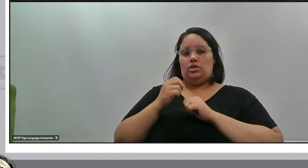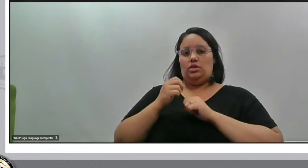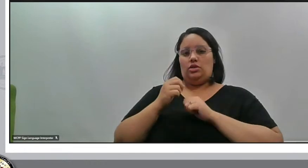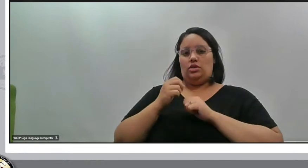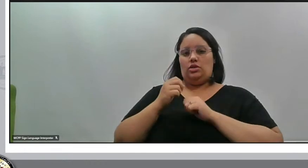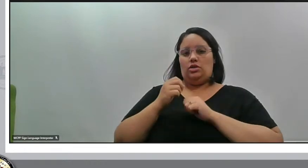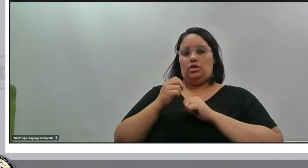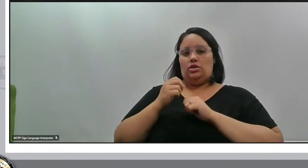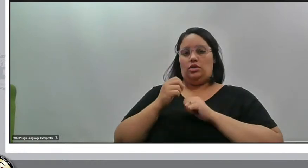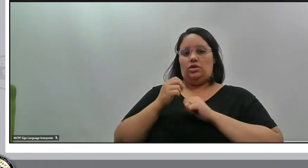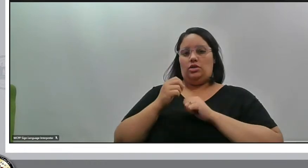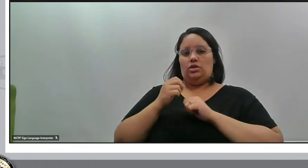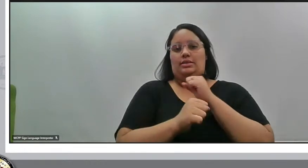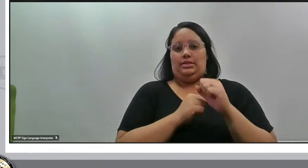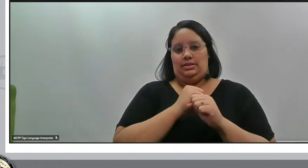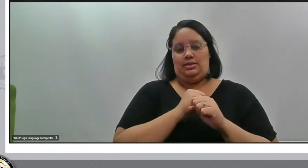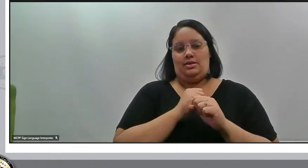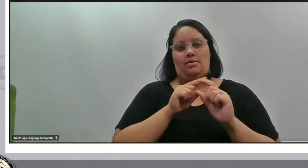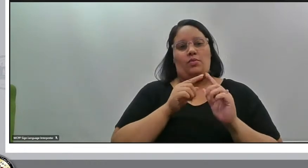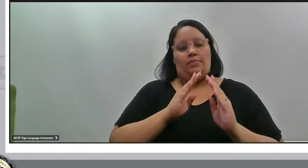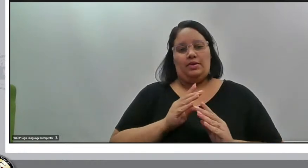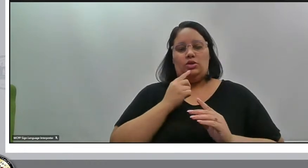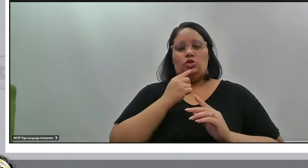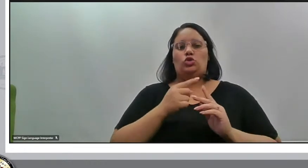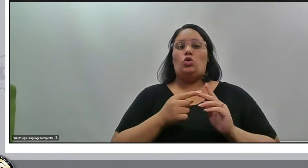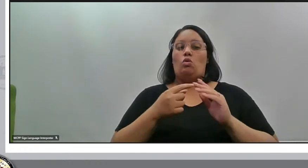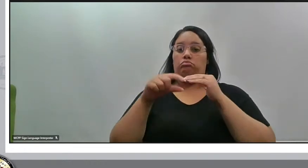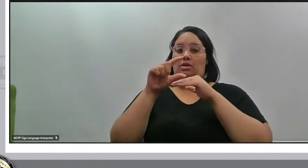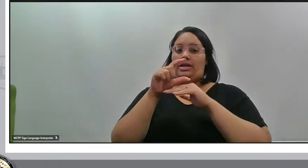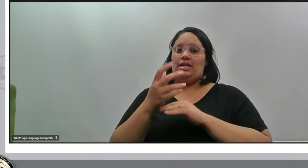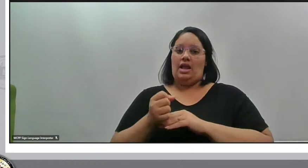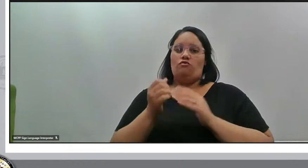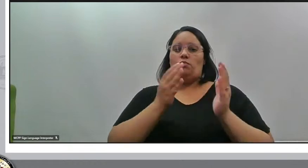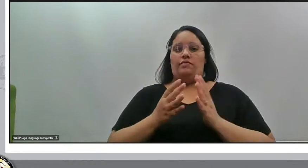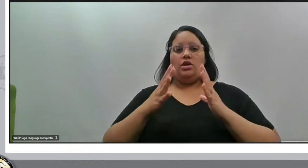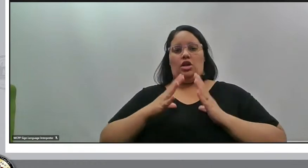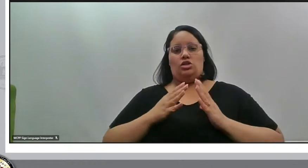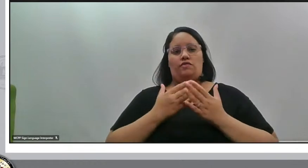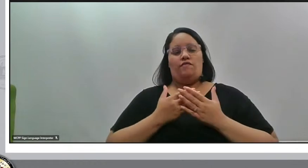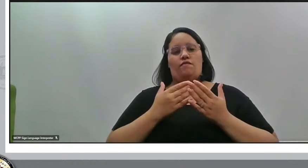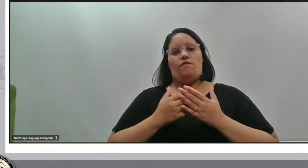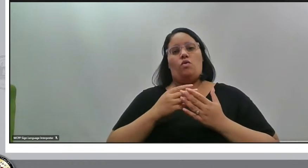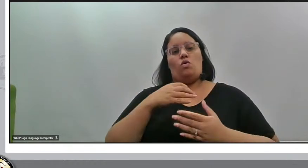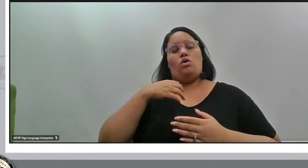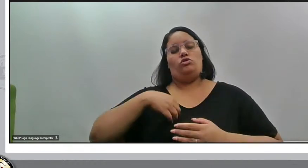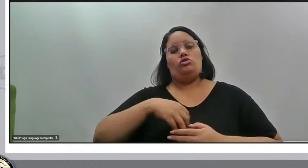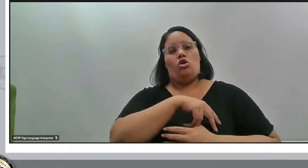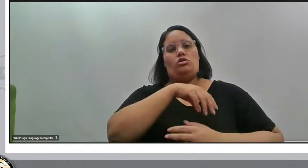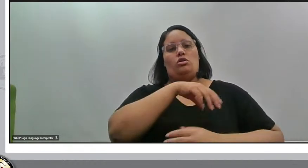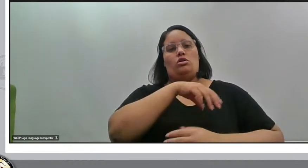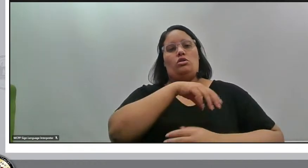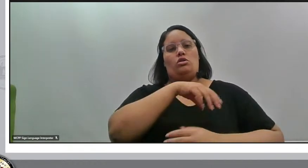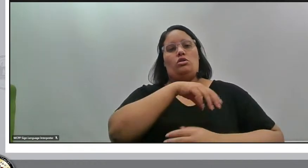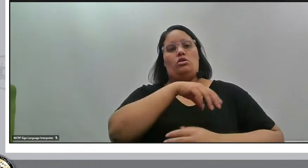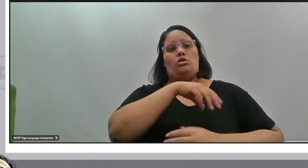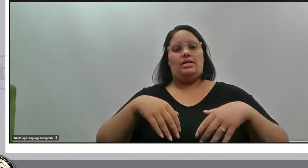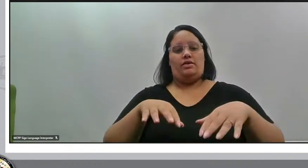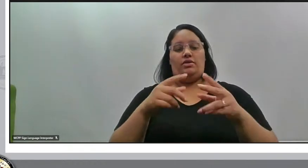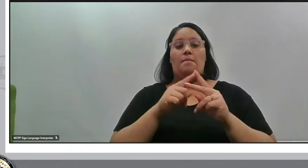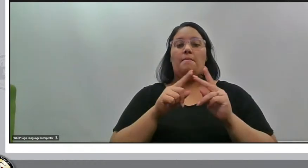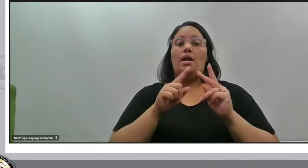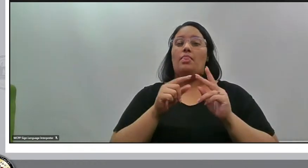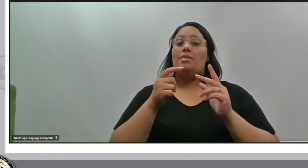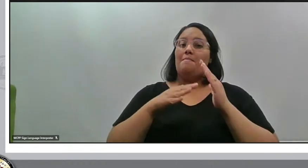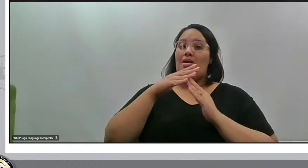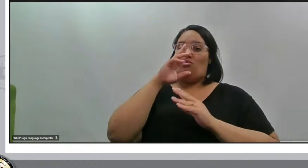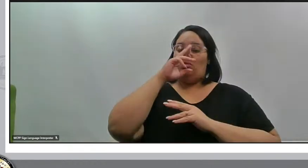the next year is obviously being is increased specifically to make provision for Sergeant at Arms for their normal activities. However, the main reason for